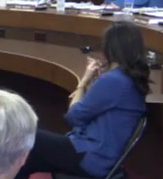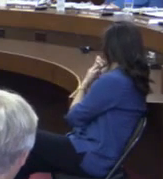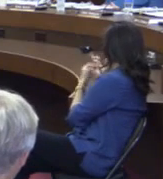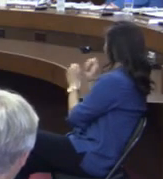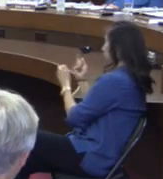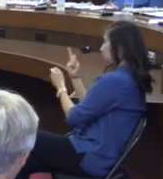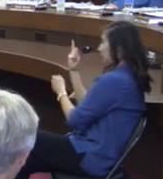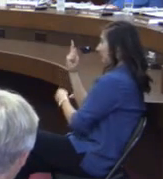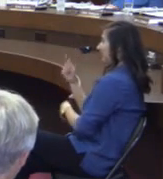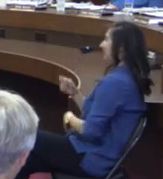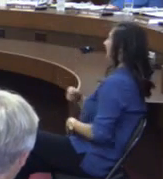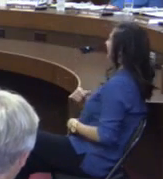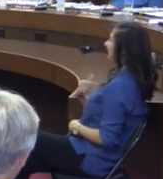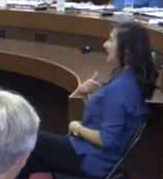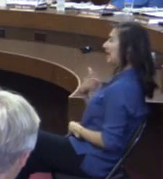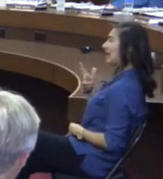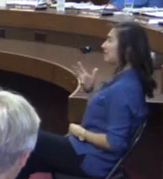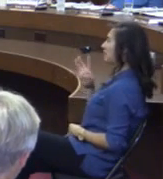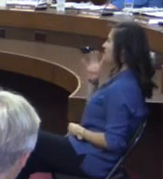Yes.